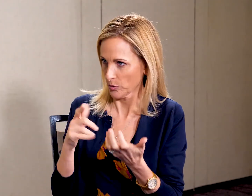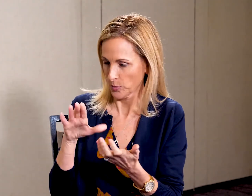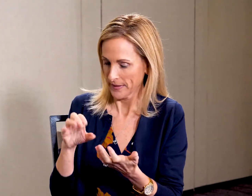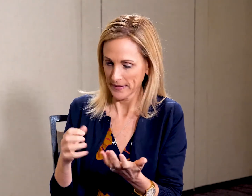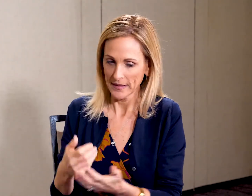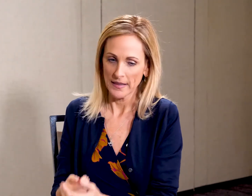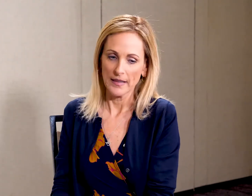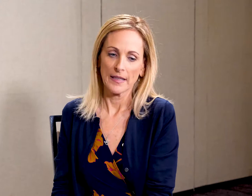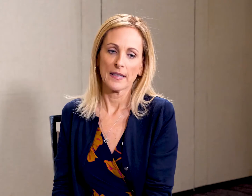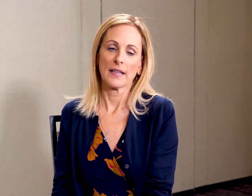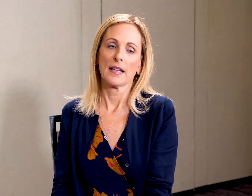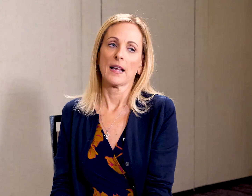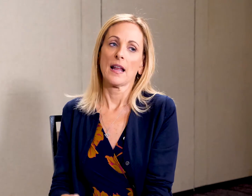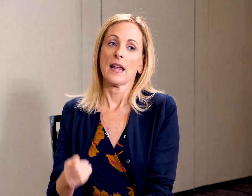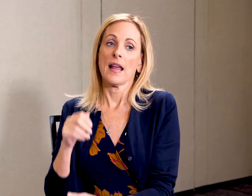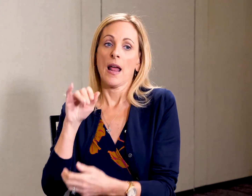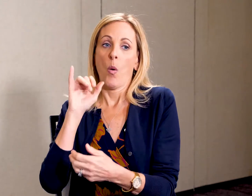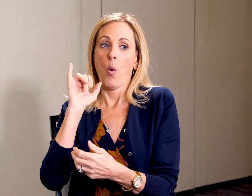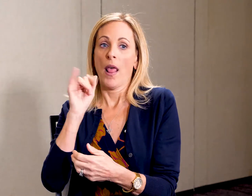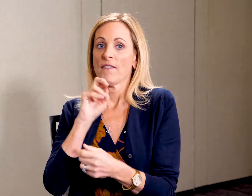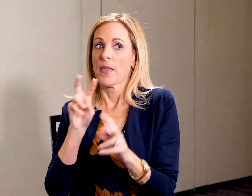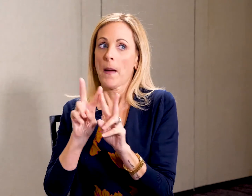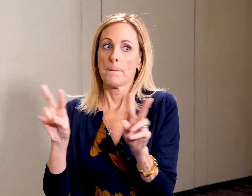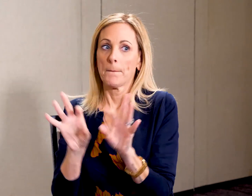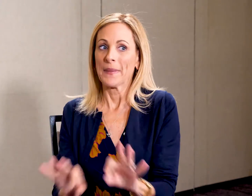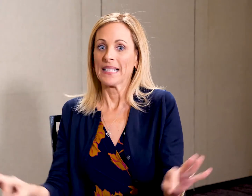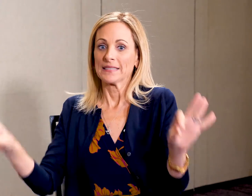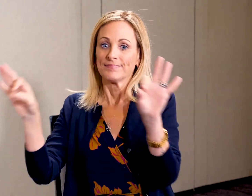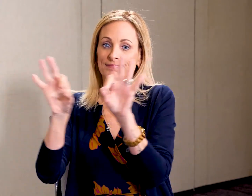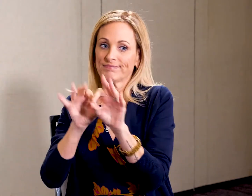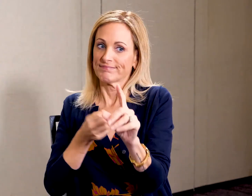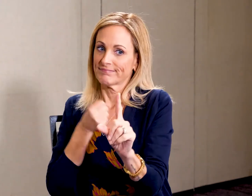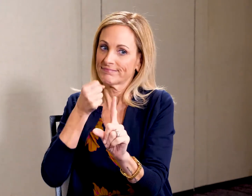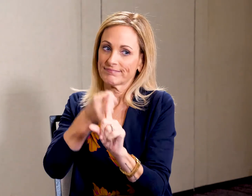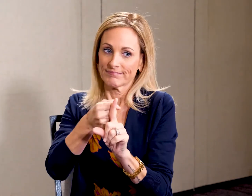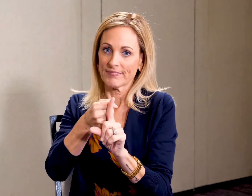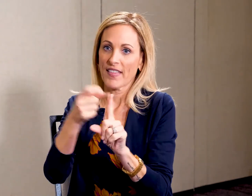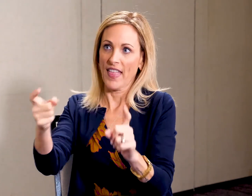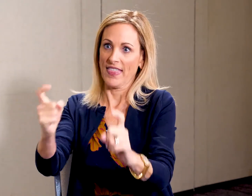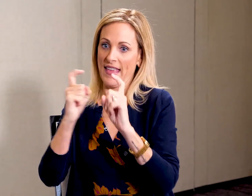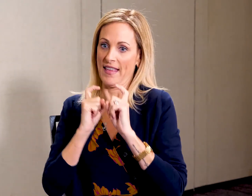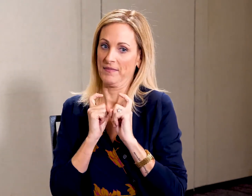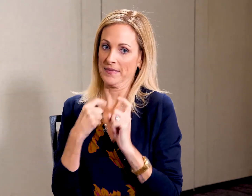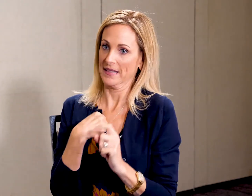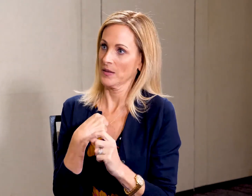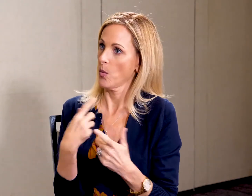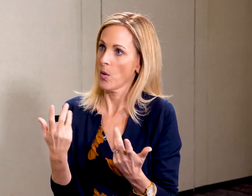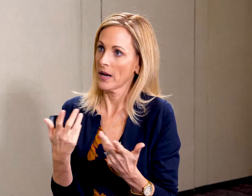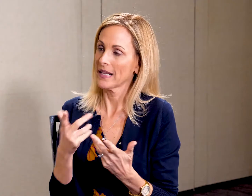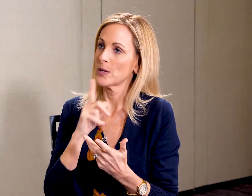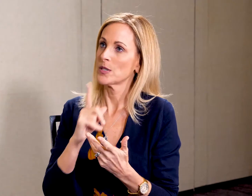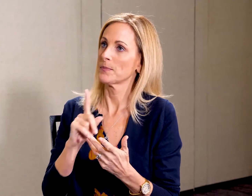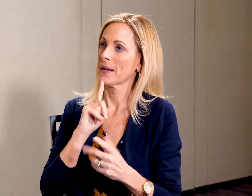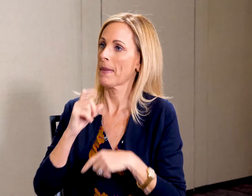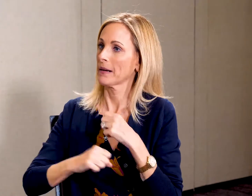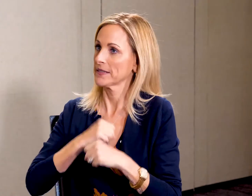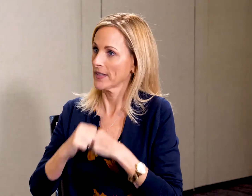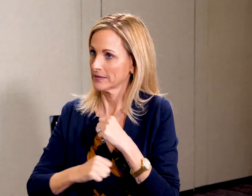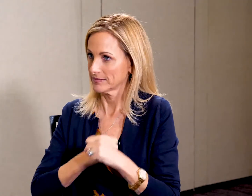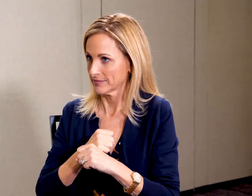I wanted to be. And one of the main tenets that they gave me was